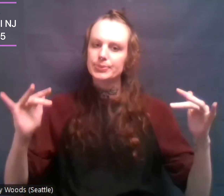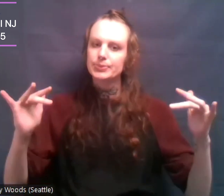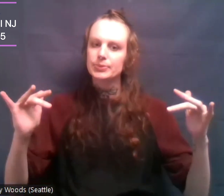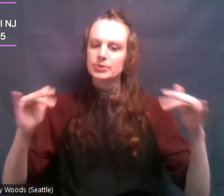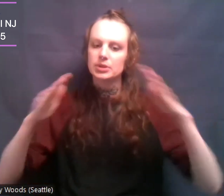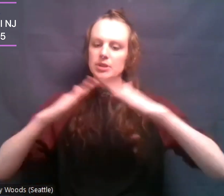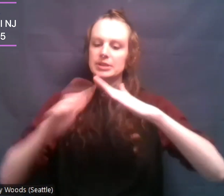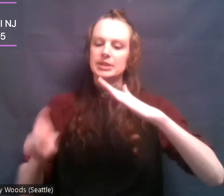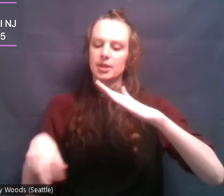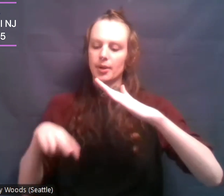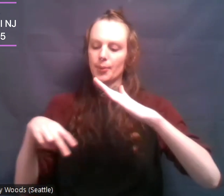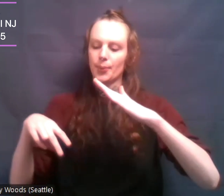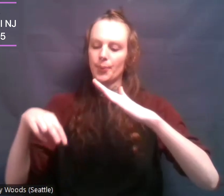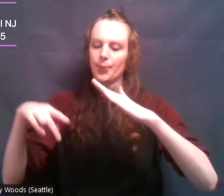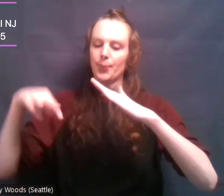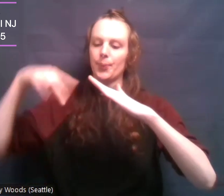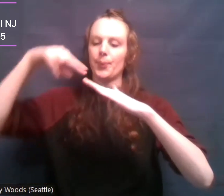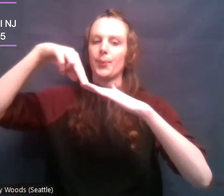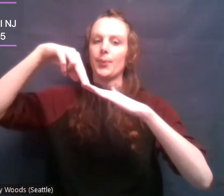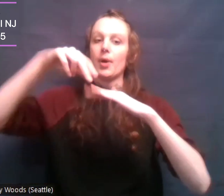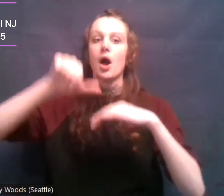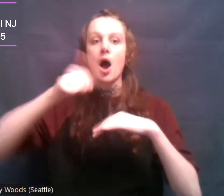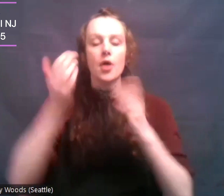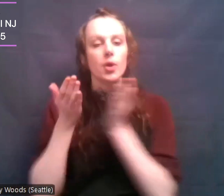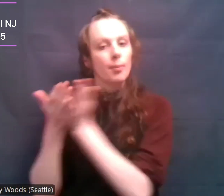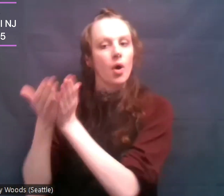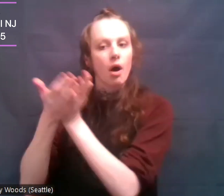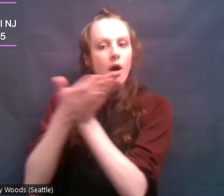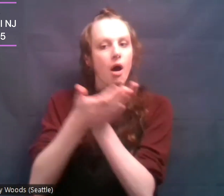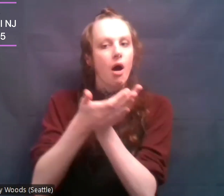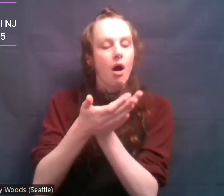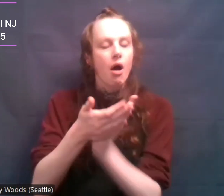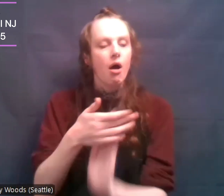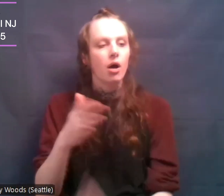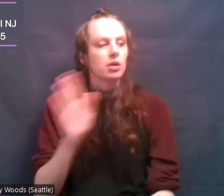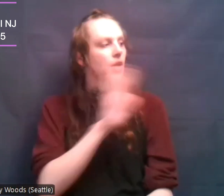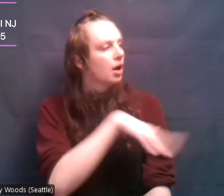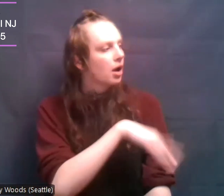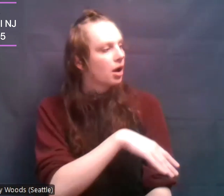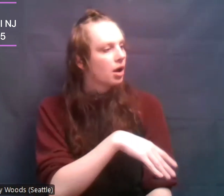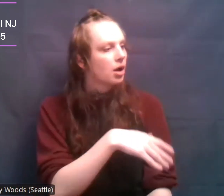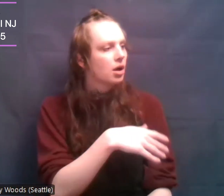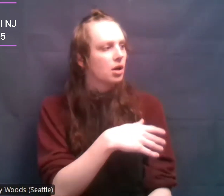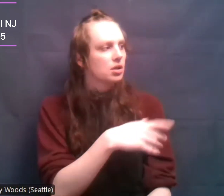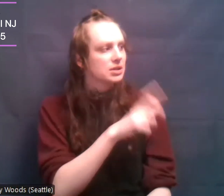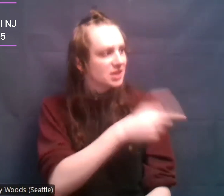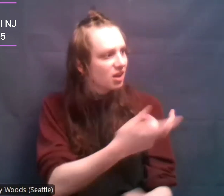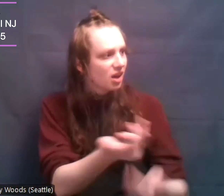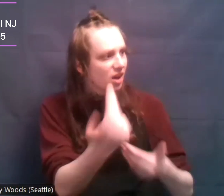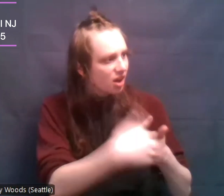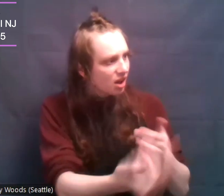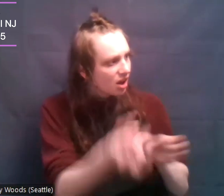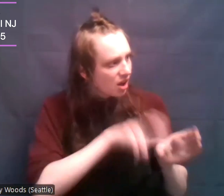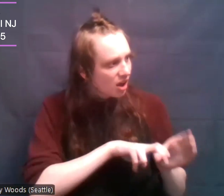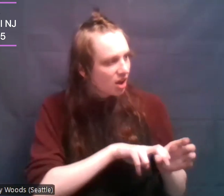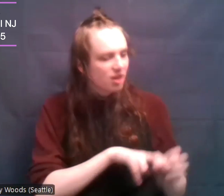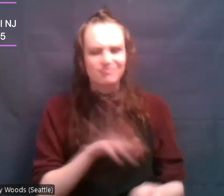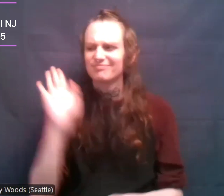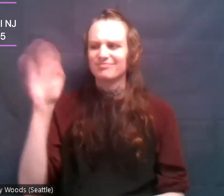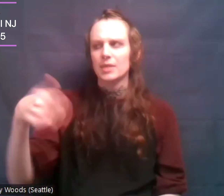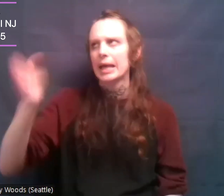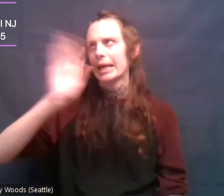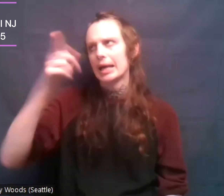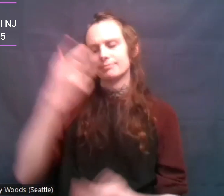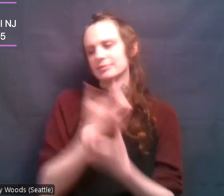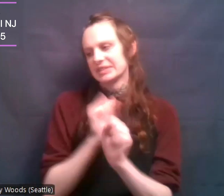and another boat comes by and they're like, hey, like, you gotta go. And he said, God's gonna save me. Like, you don't have to